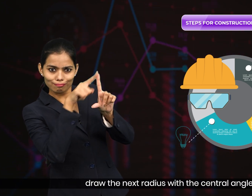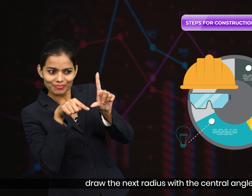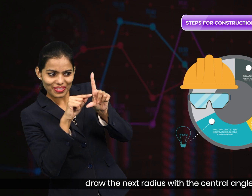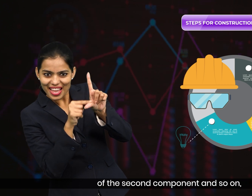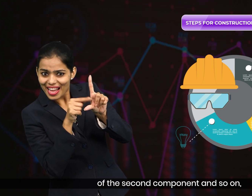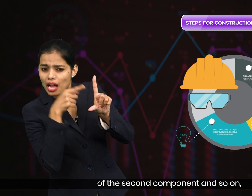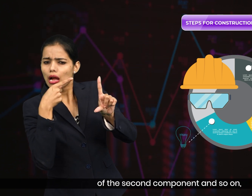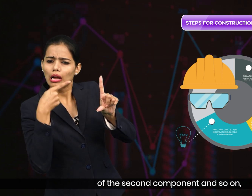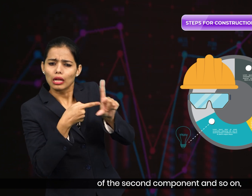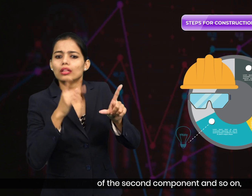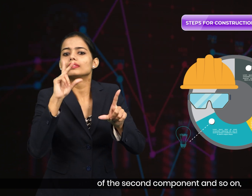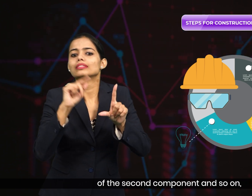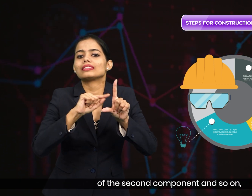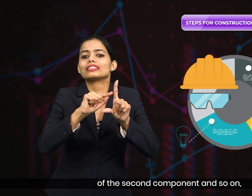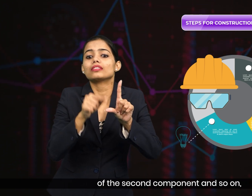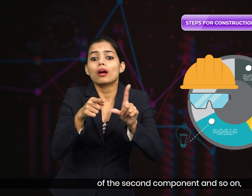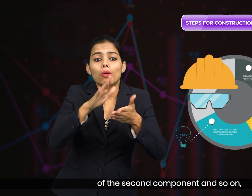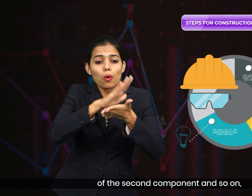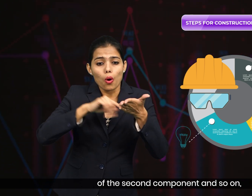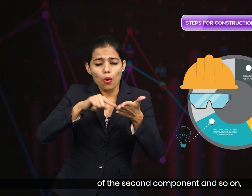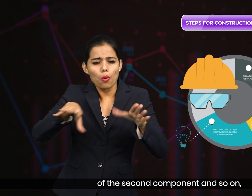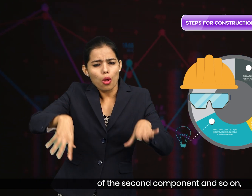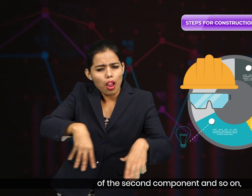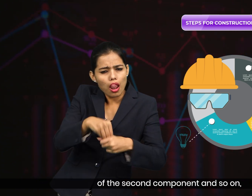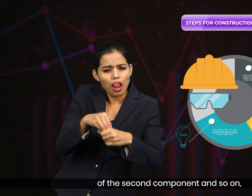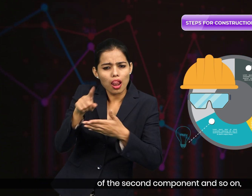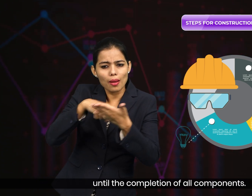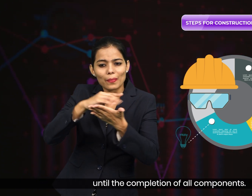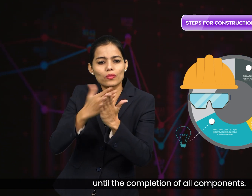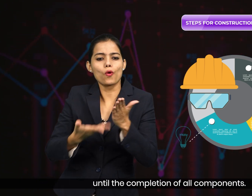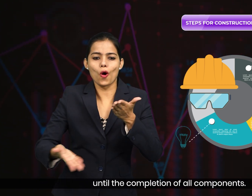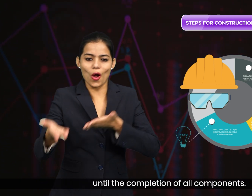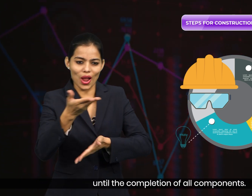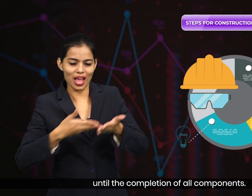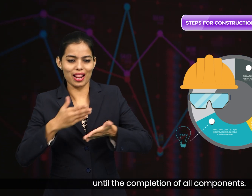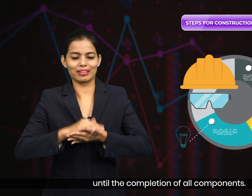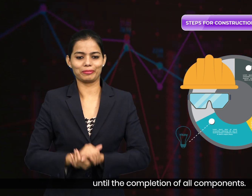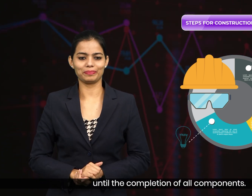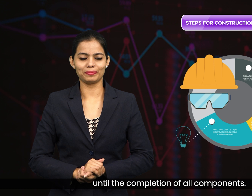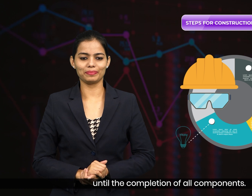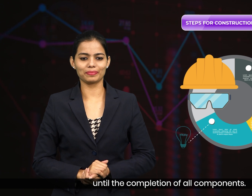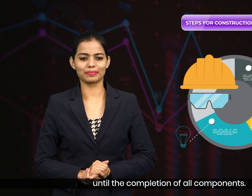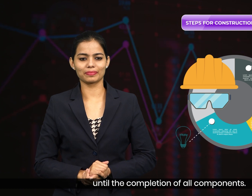angle of the second component, and so on, until the completion of all